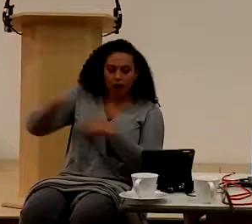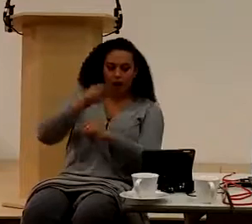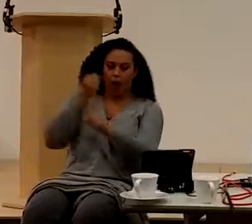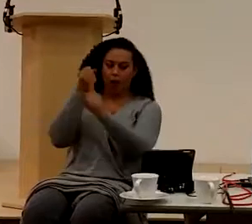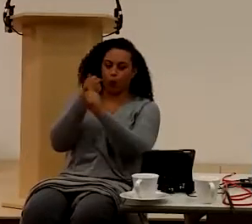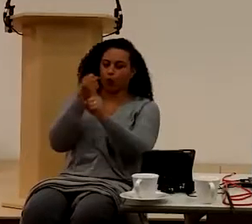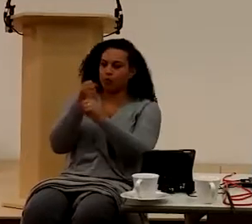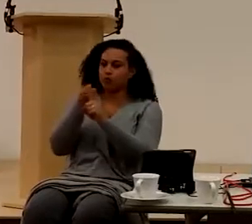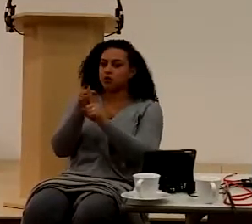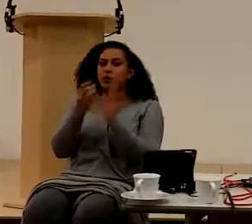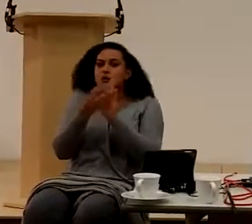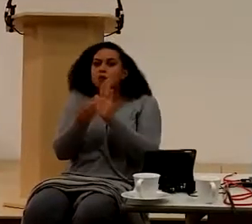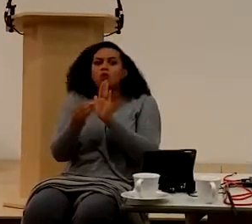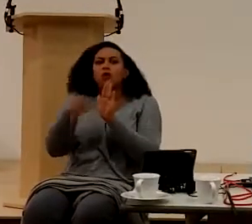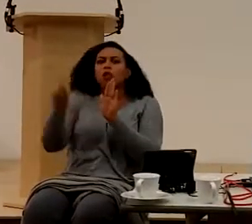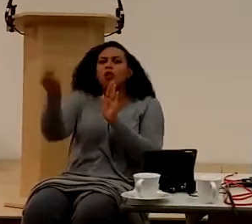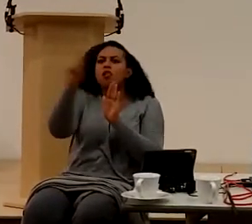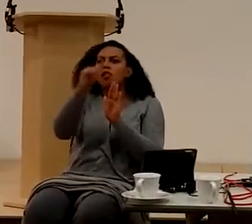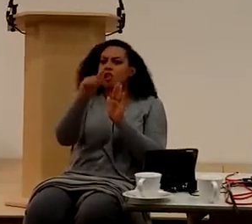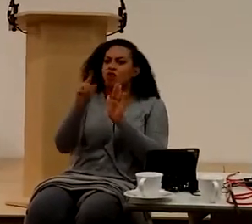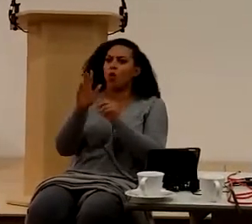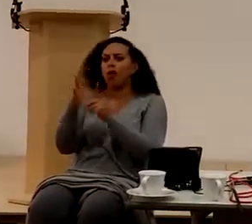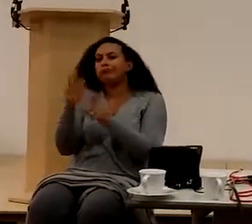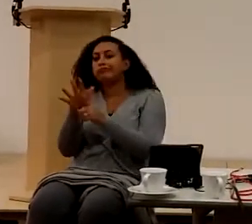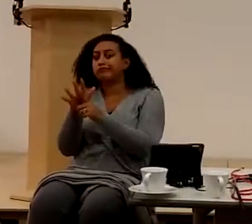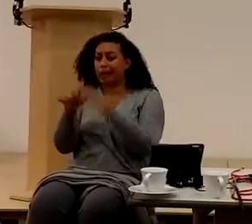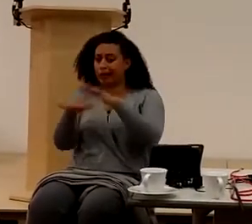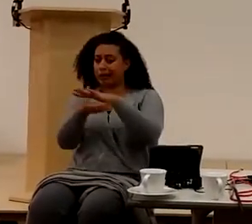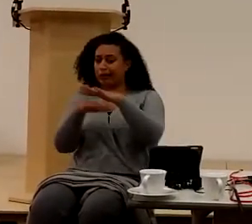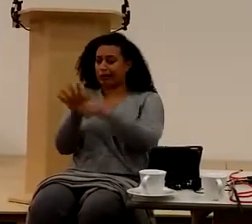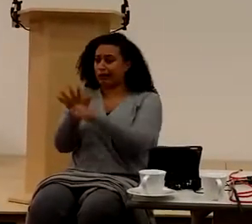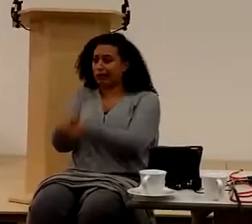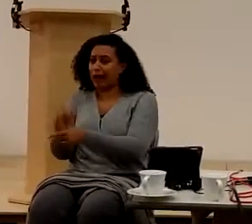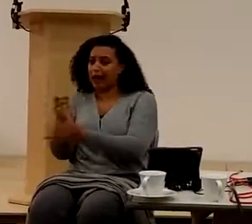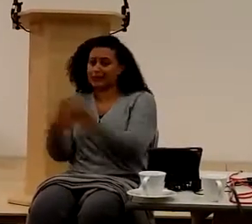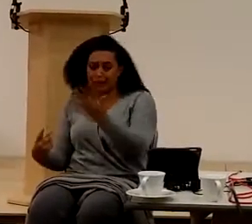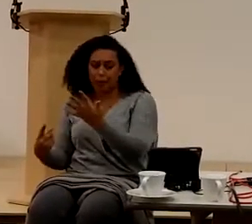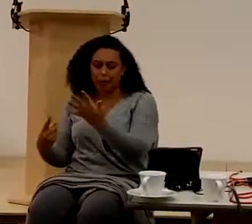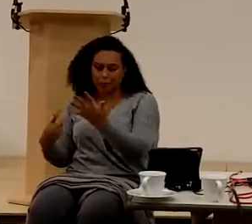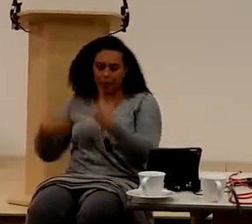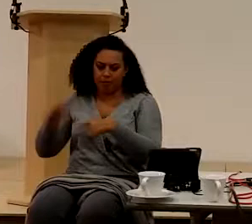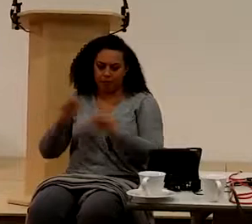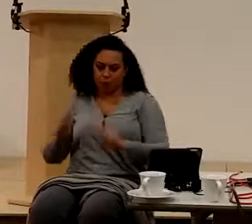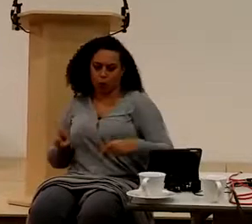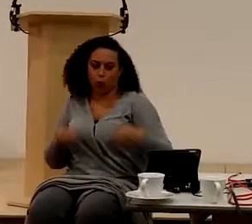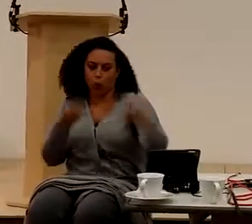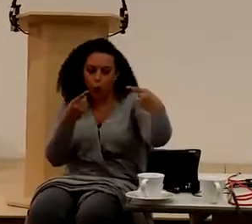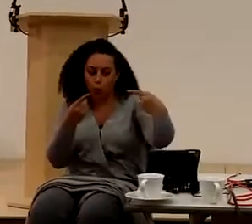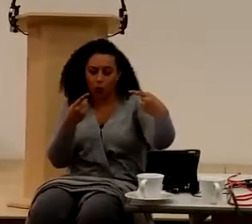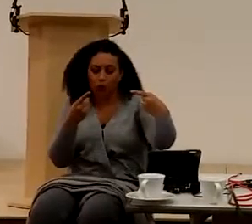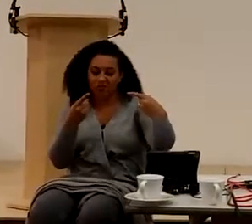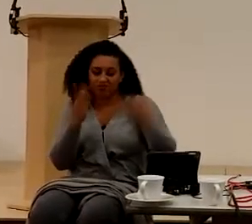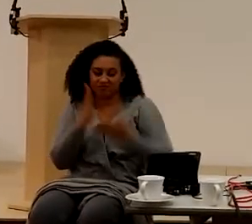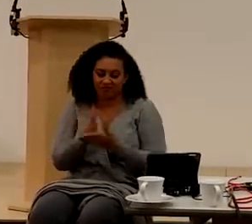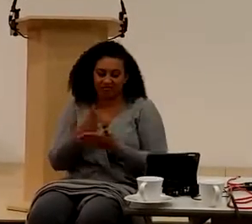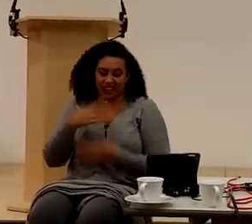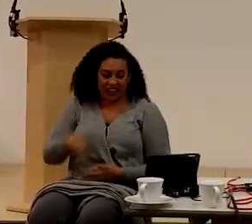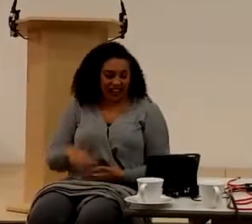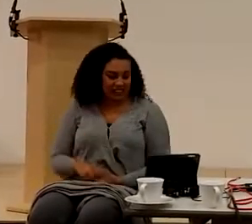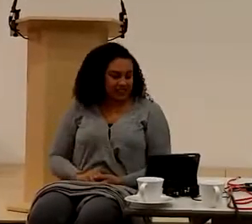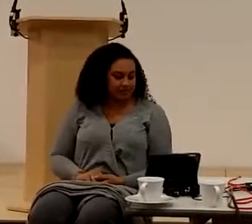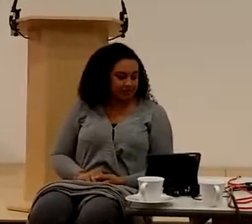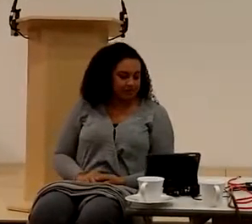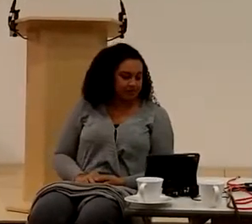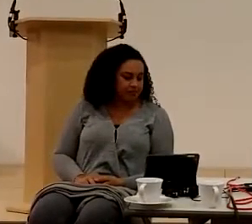and humanity. Our movement has neglected this